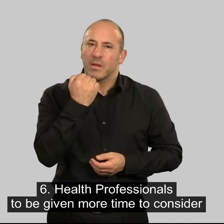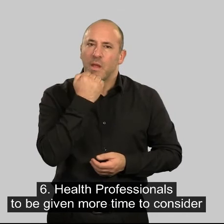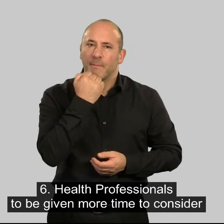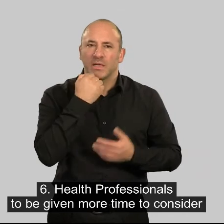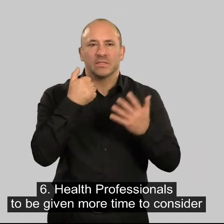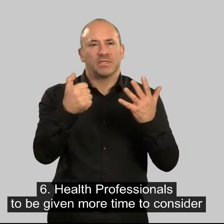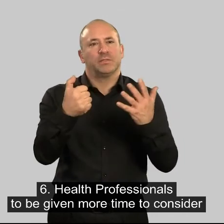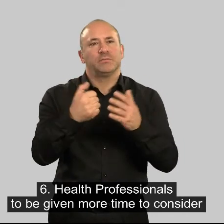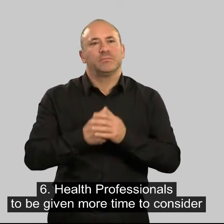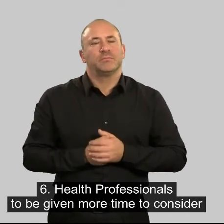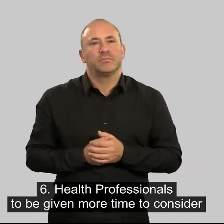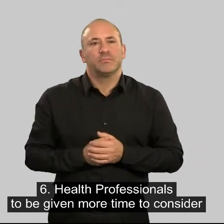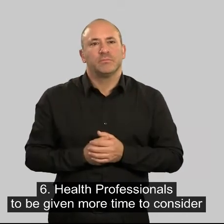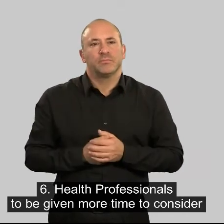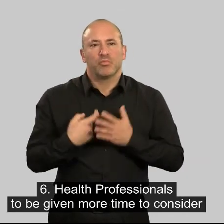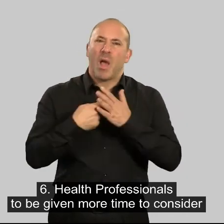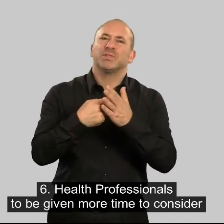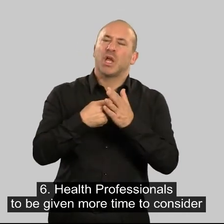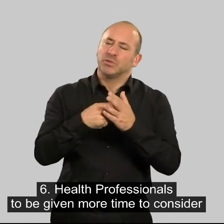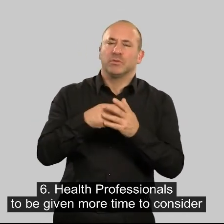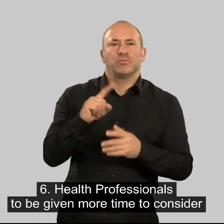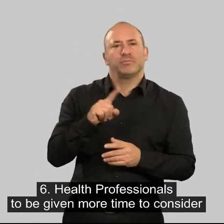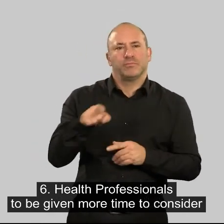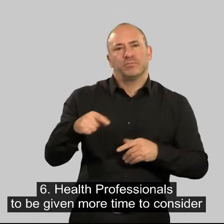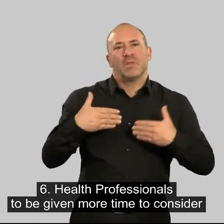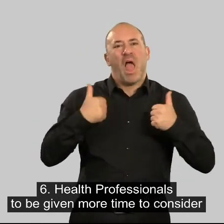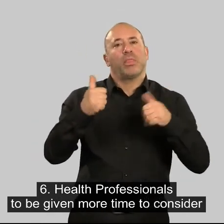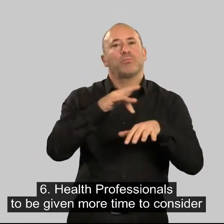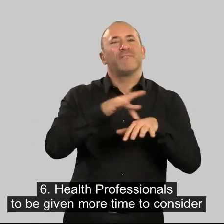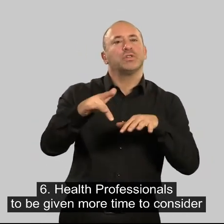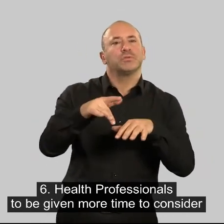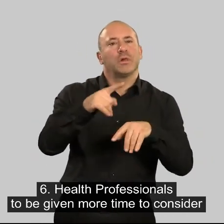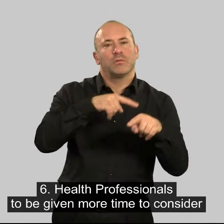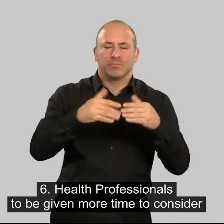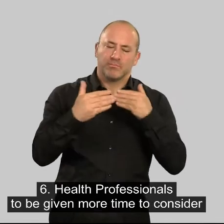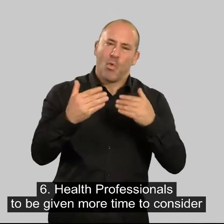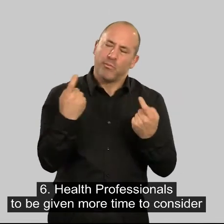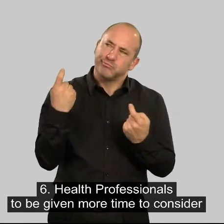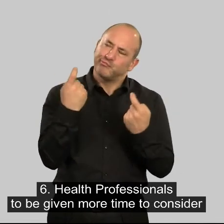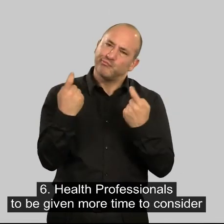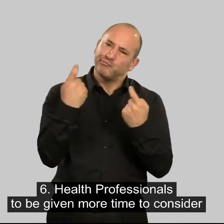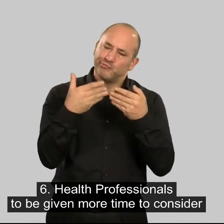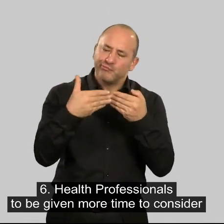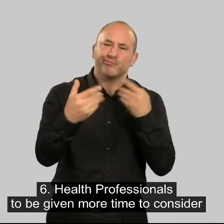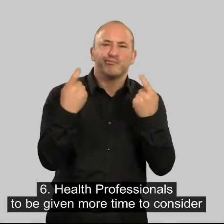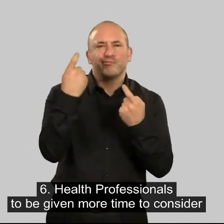6. Health professionals to be given more time to consider the evidence provided with a